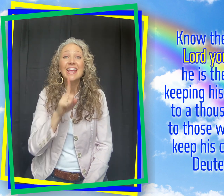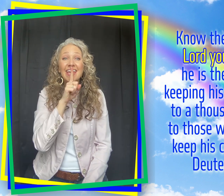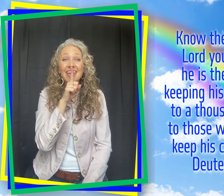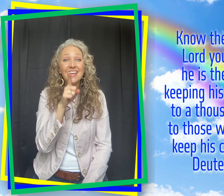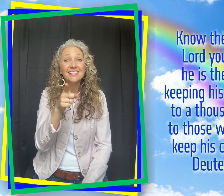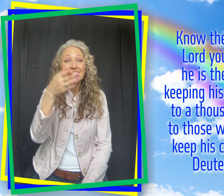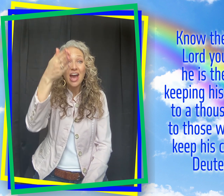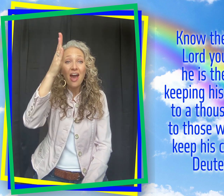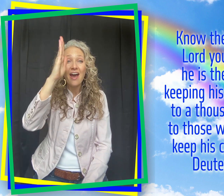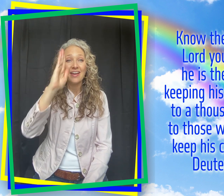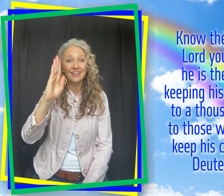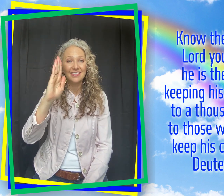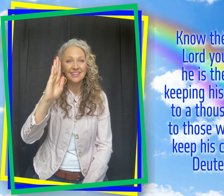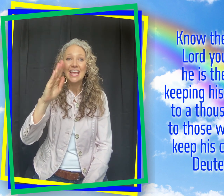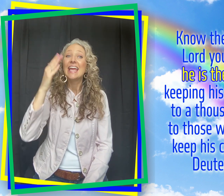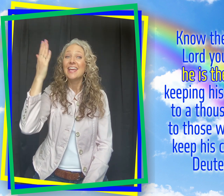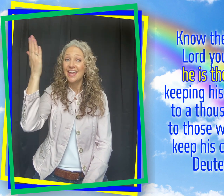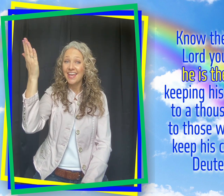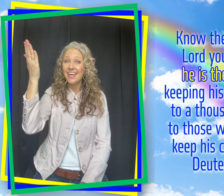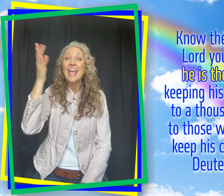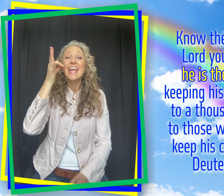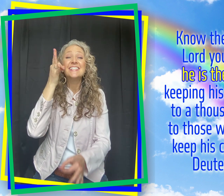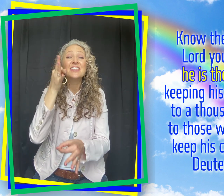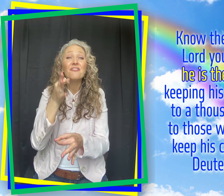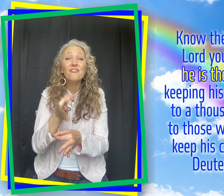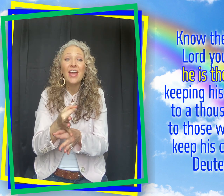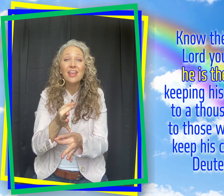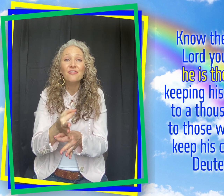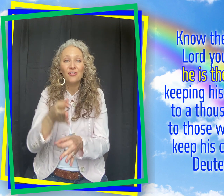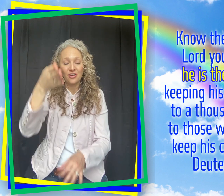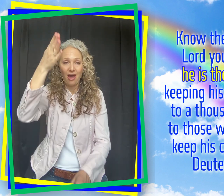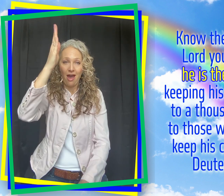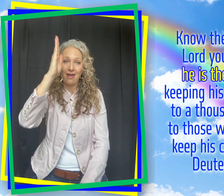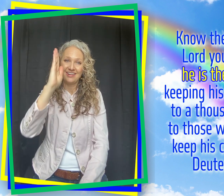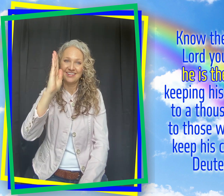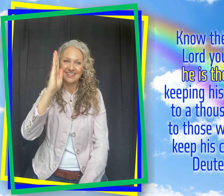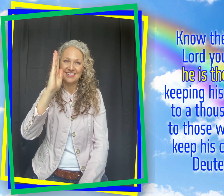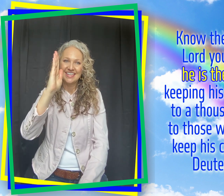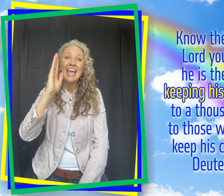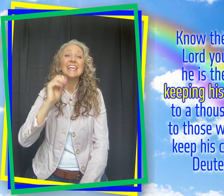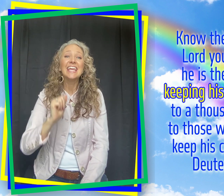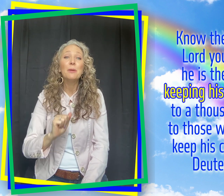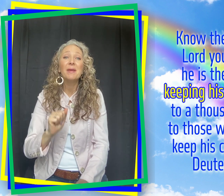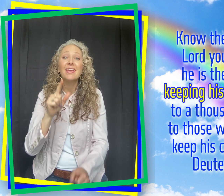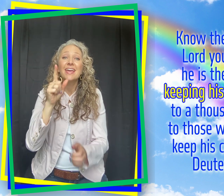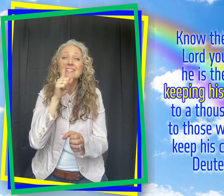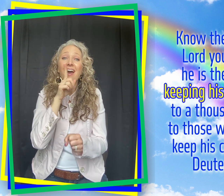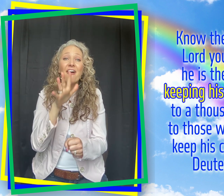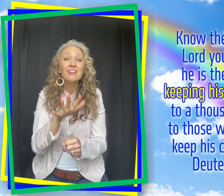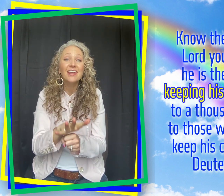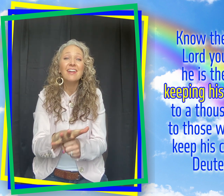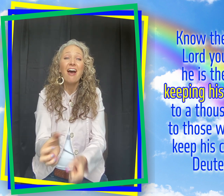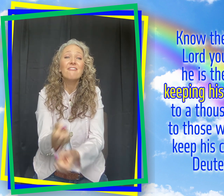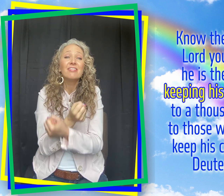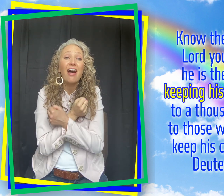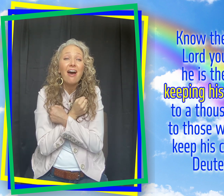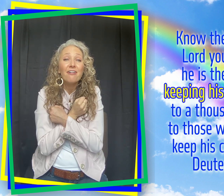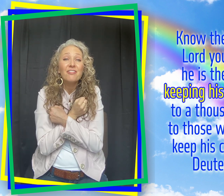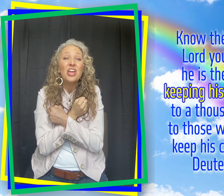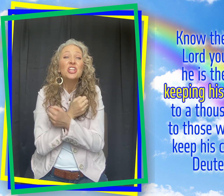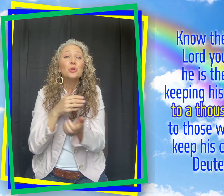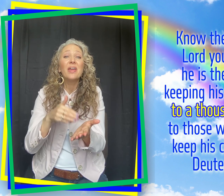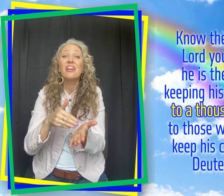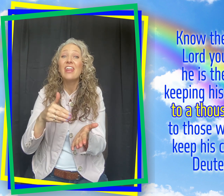God is God. He is the faithful God, keeping his covenant of